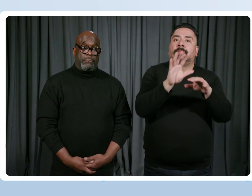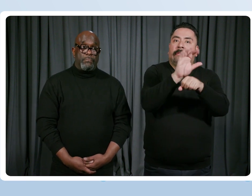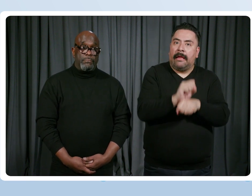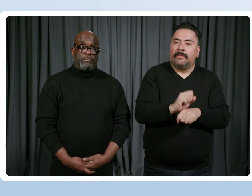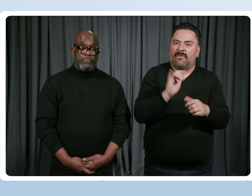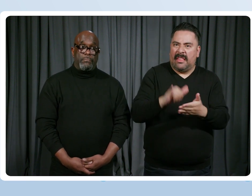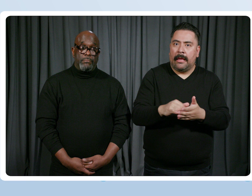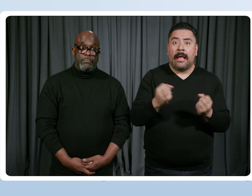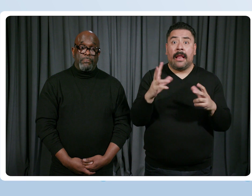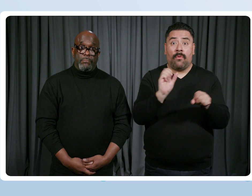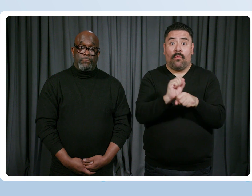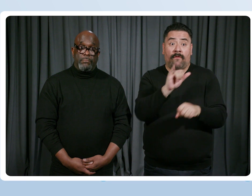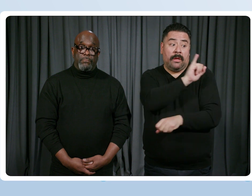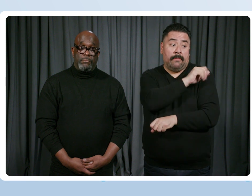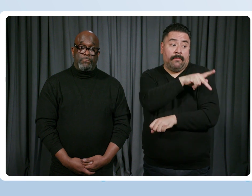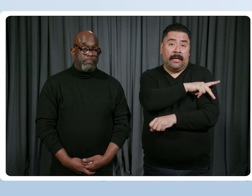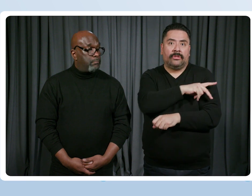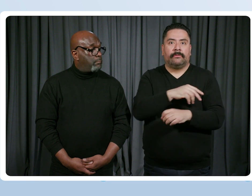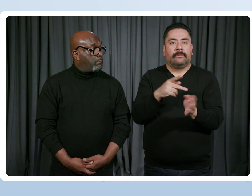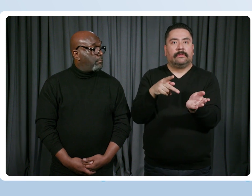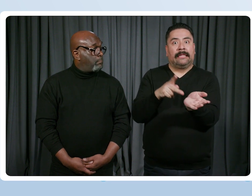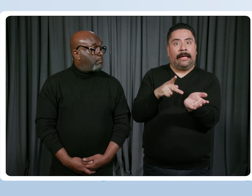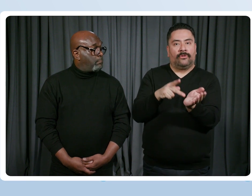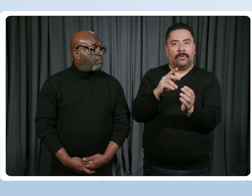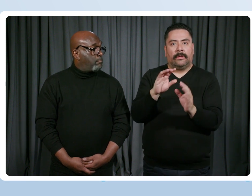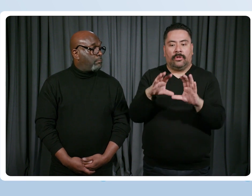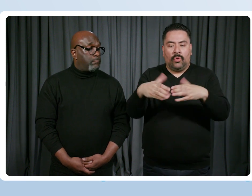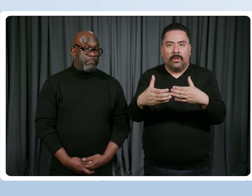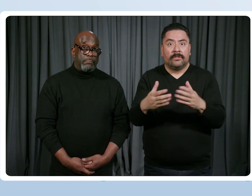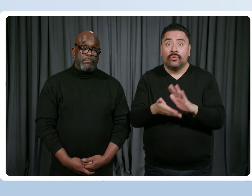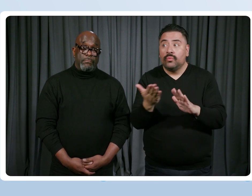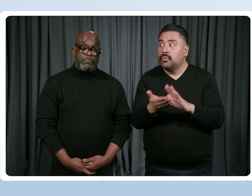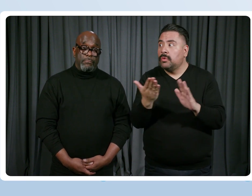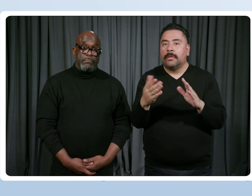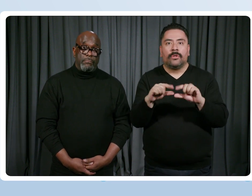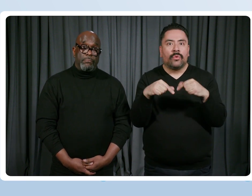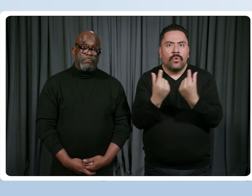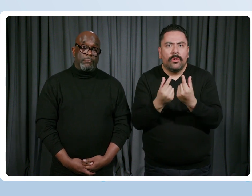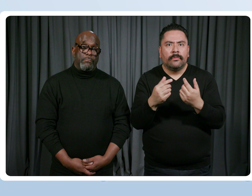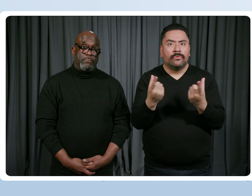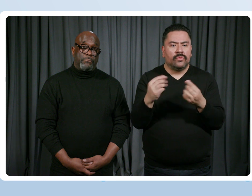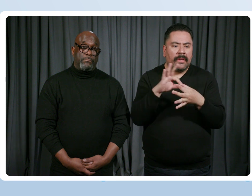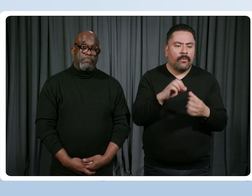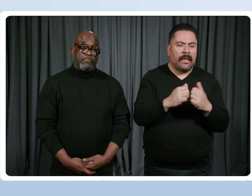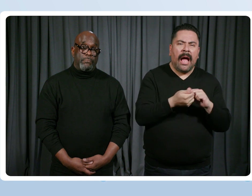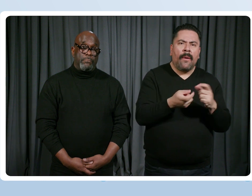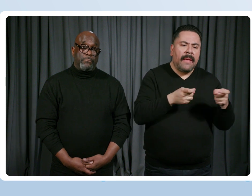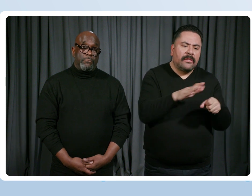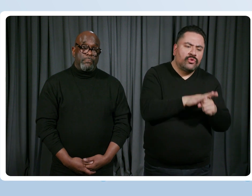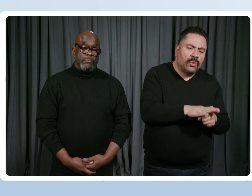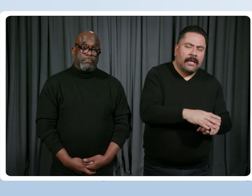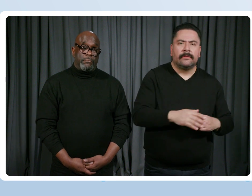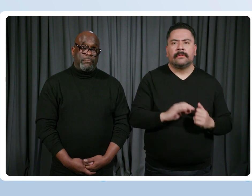work on inpatient psychiatric units is facilitating groups. So I ran a lot of groups that were about how do you manage your stress? How do